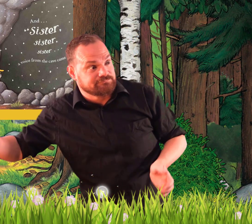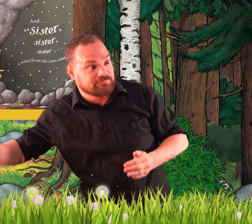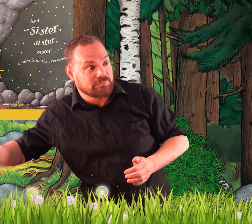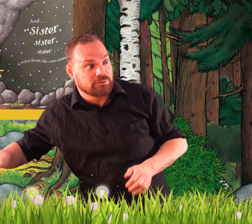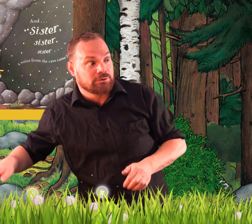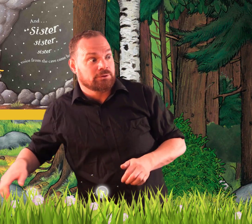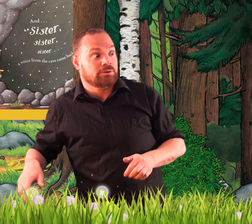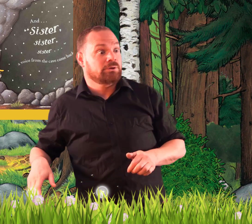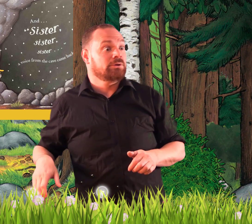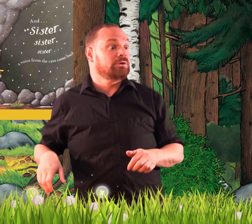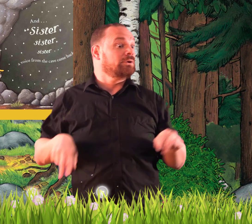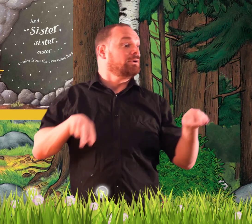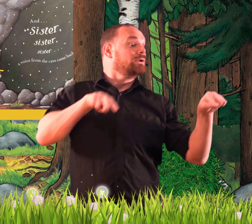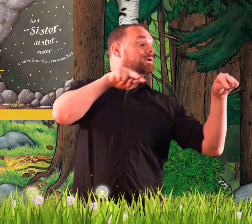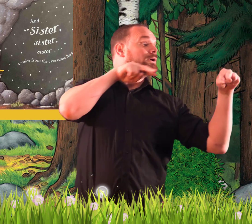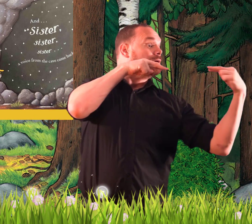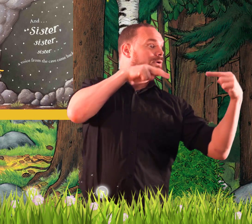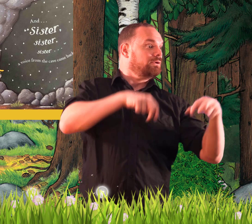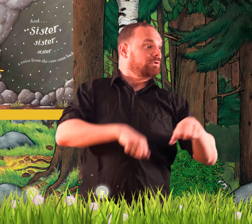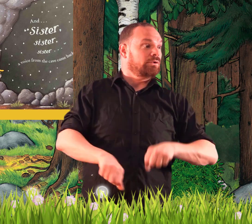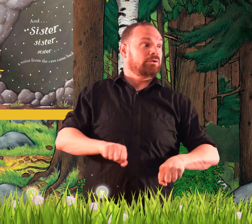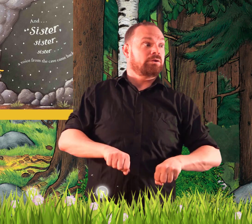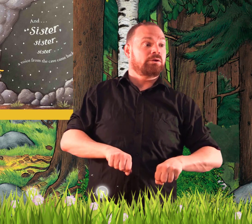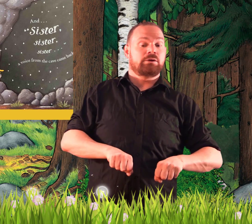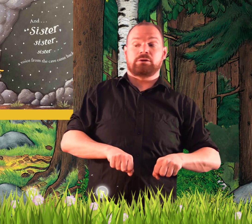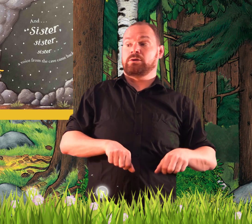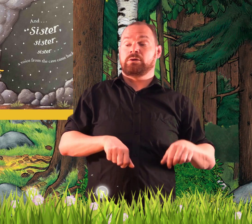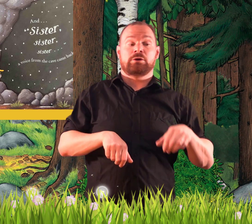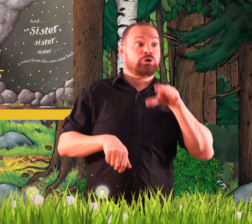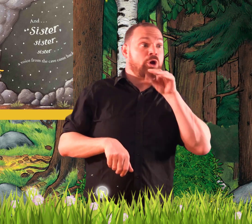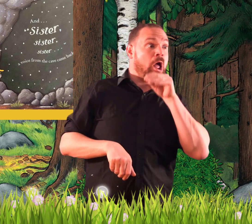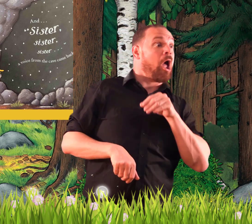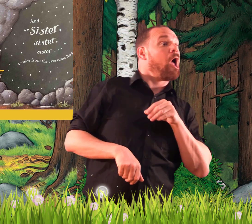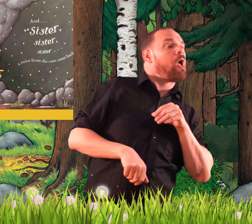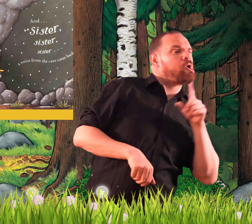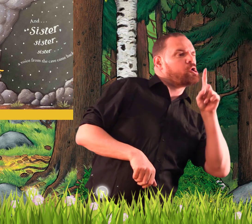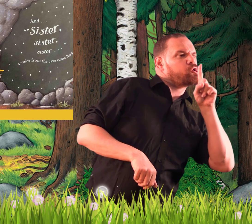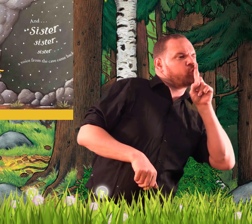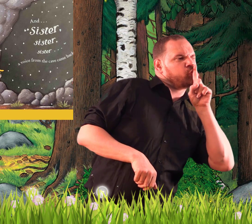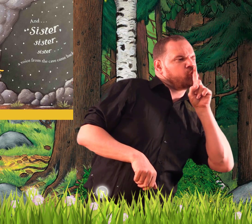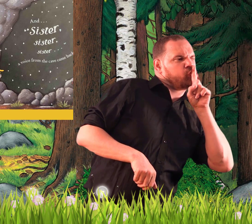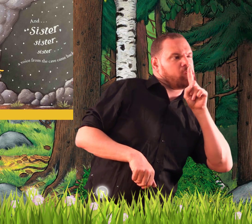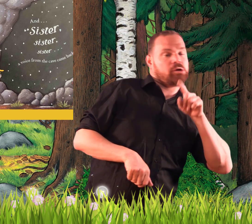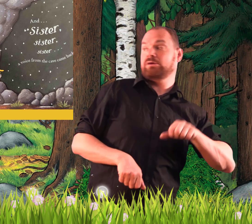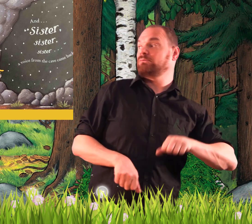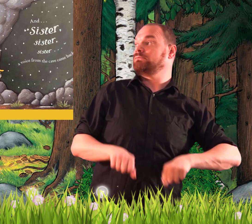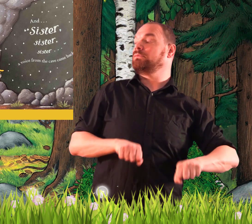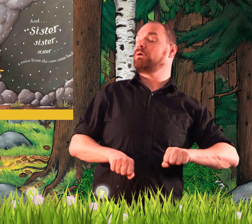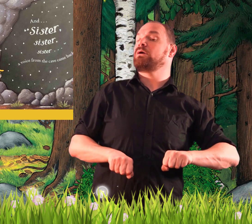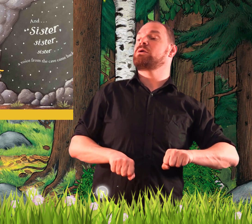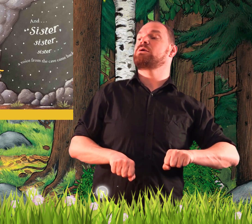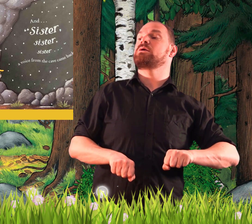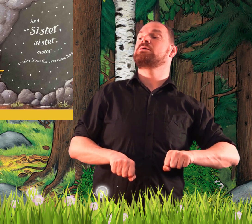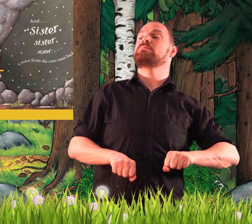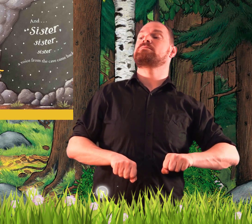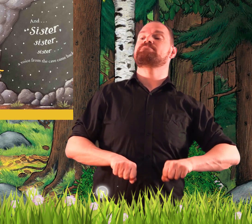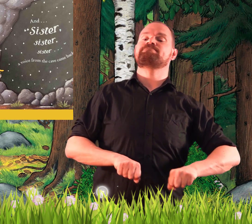the horse and they both looked at each other. With a little wink, the duck said, "Shh." The